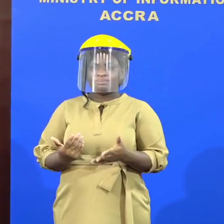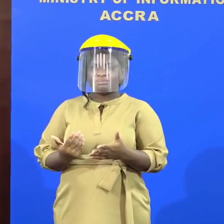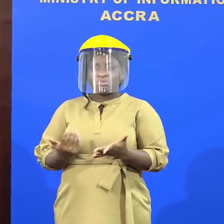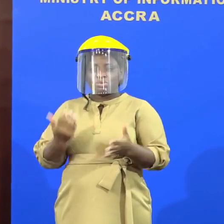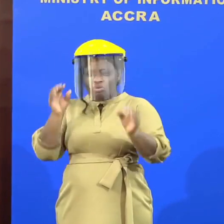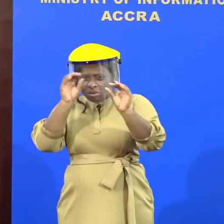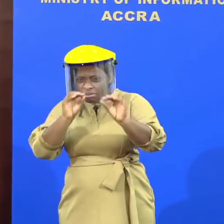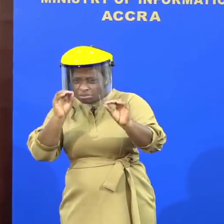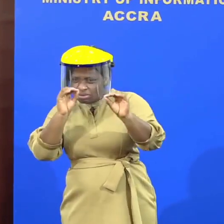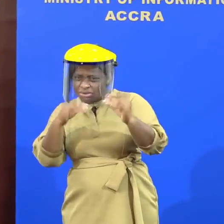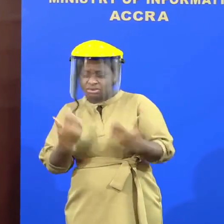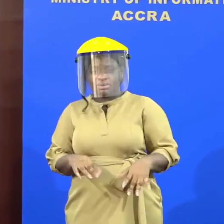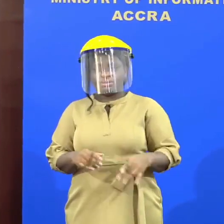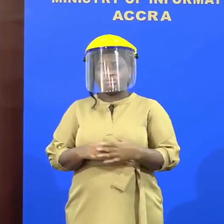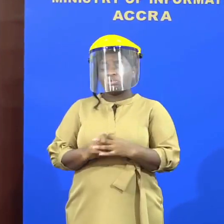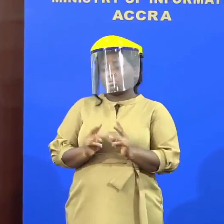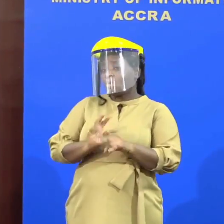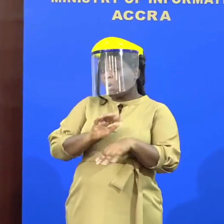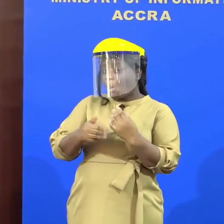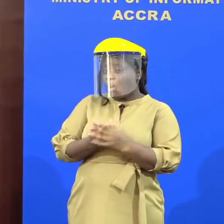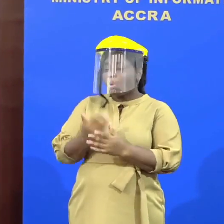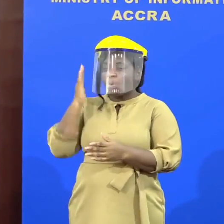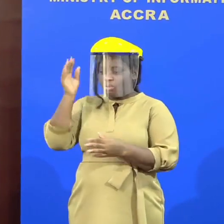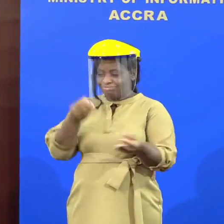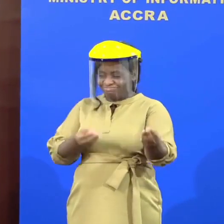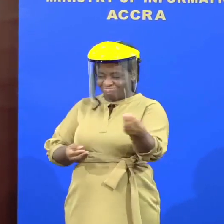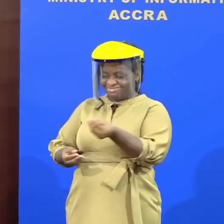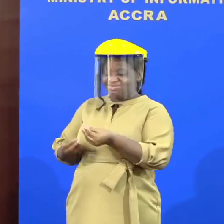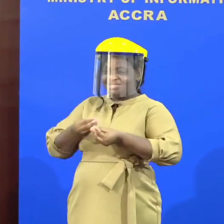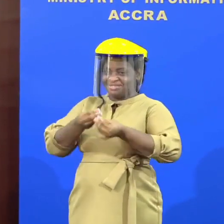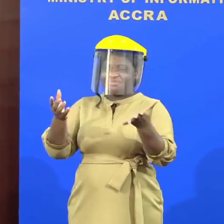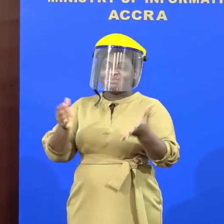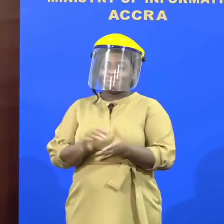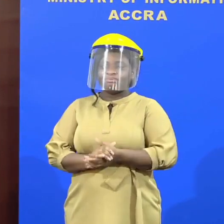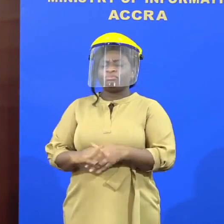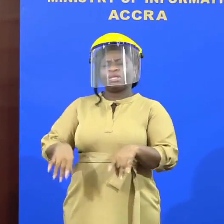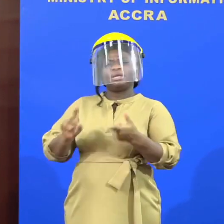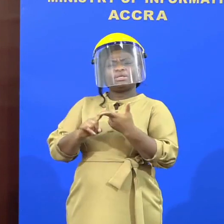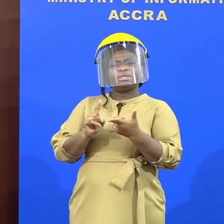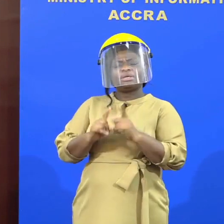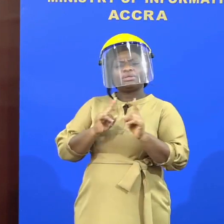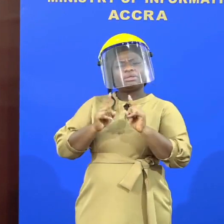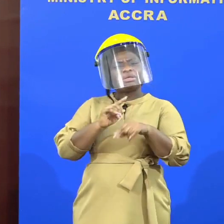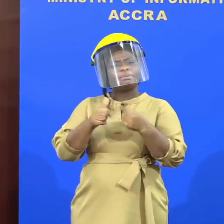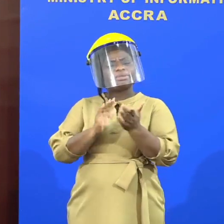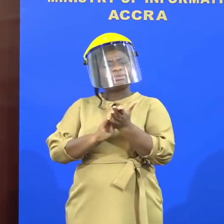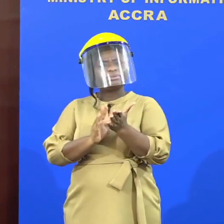observe protocol. So all that will be shared with you. Now, talking about the schools,